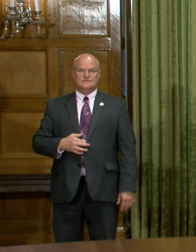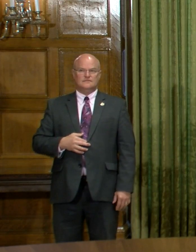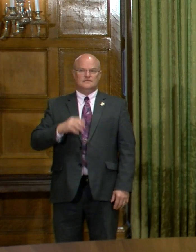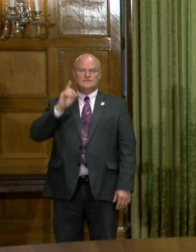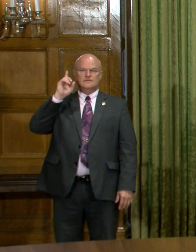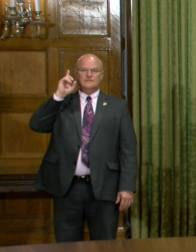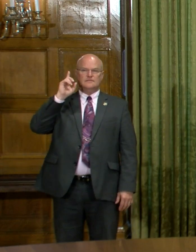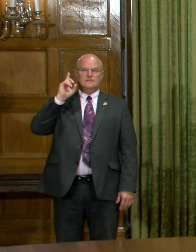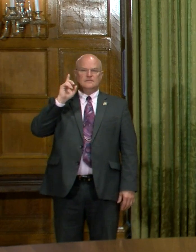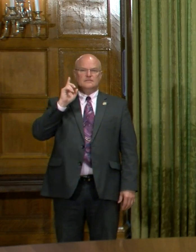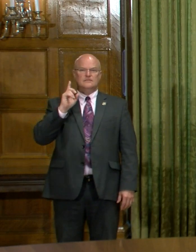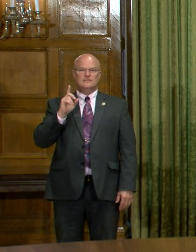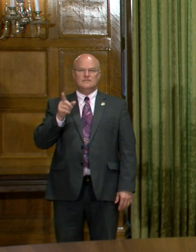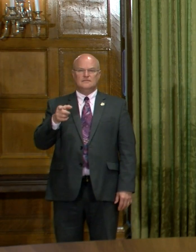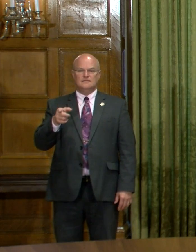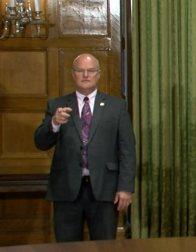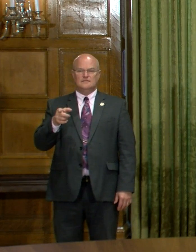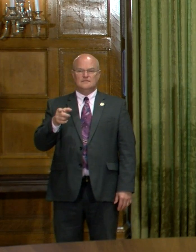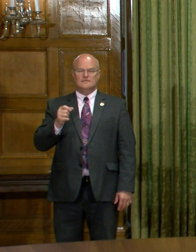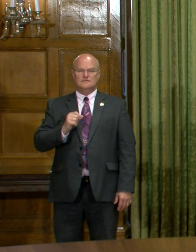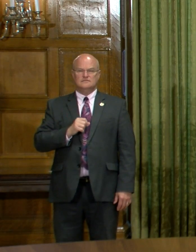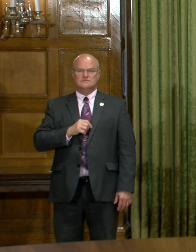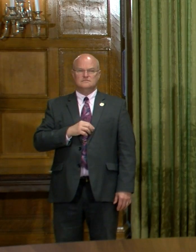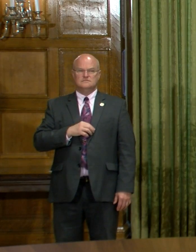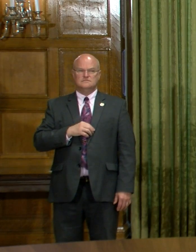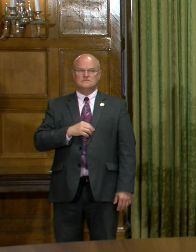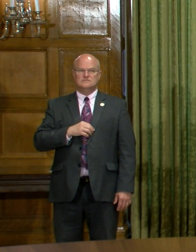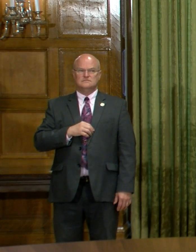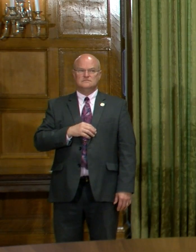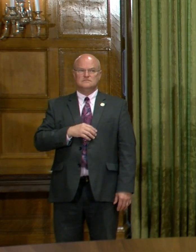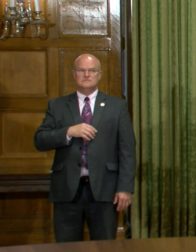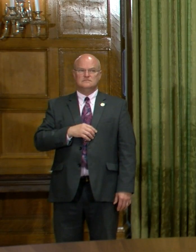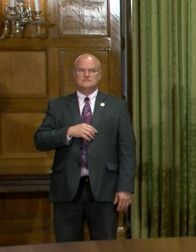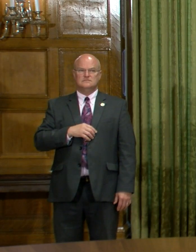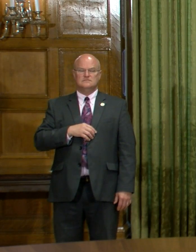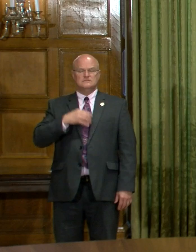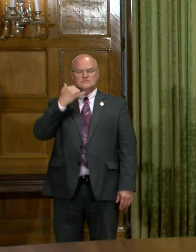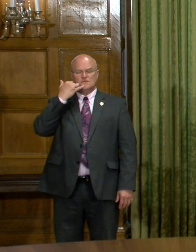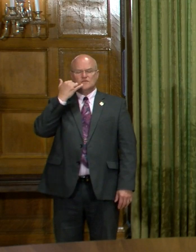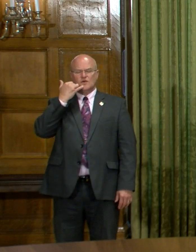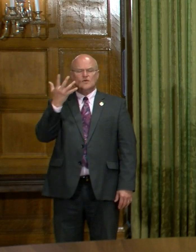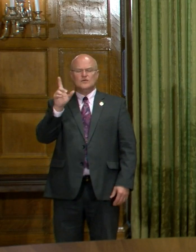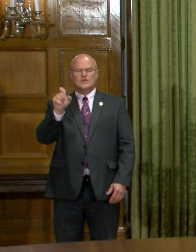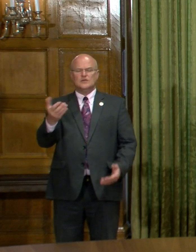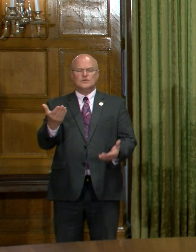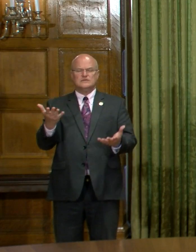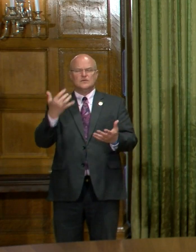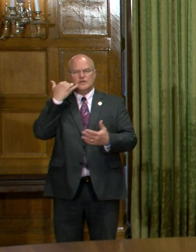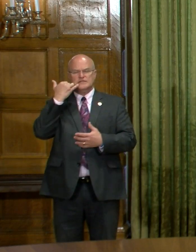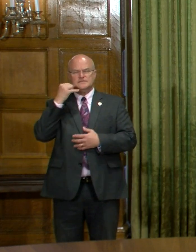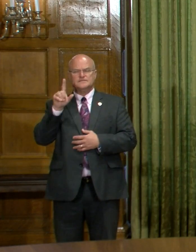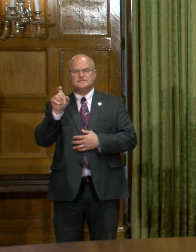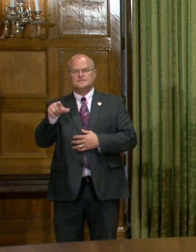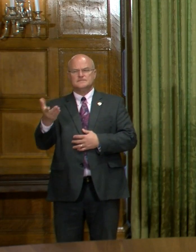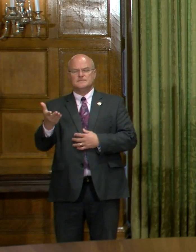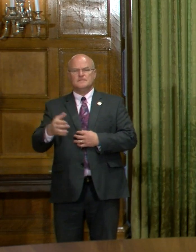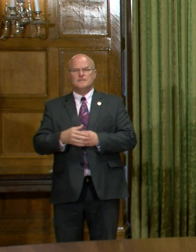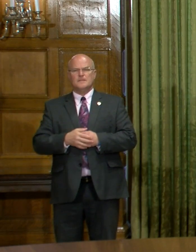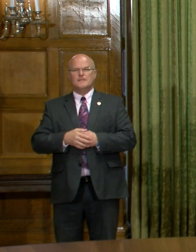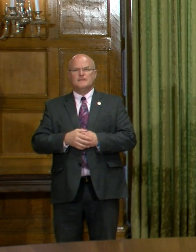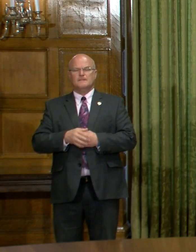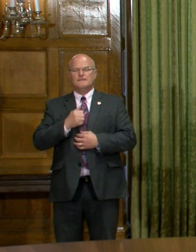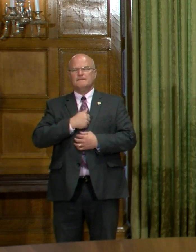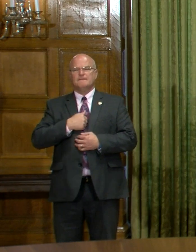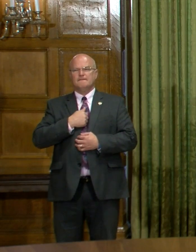Yes. Are any of us 100 tests? All right. Remotely, what's the question?